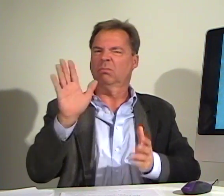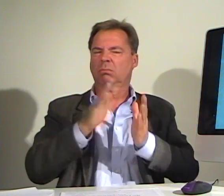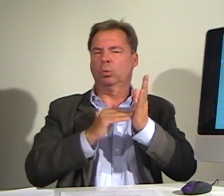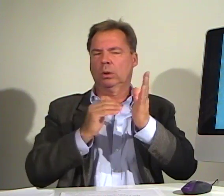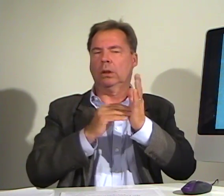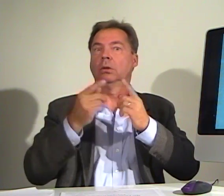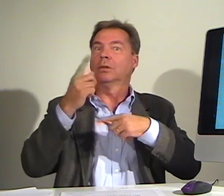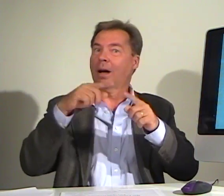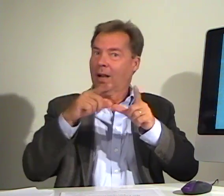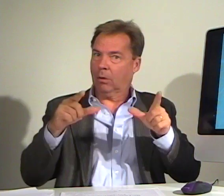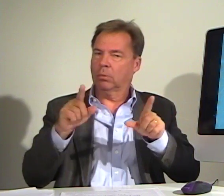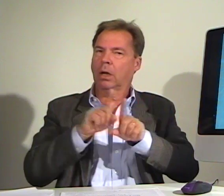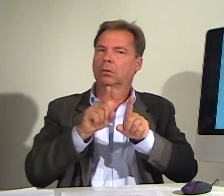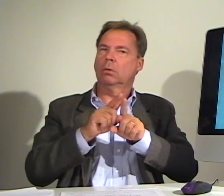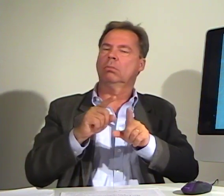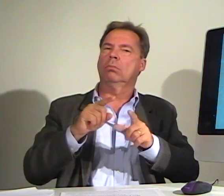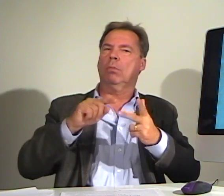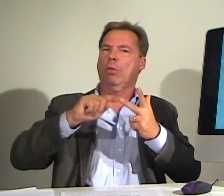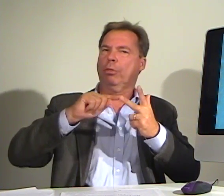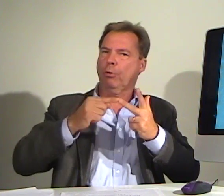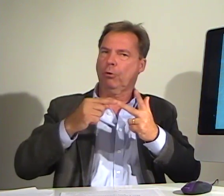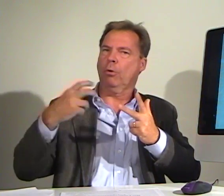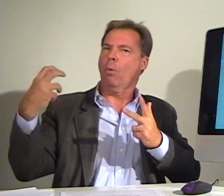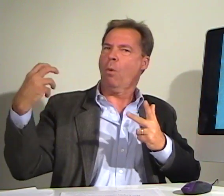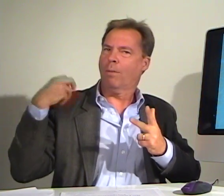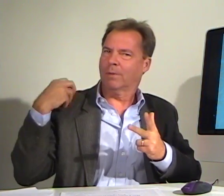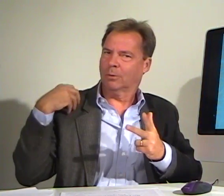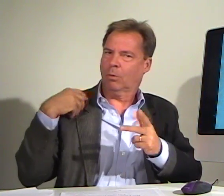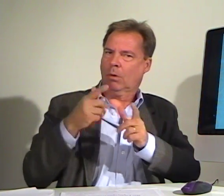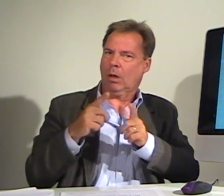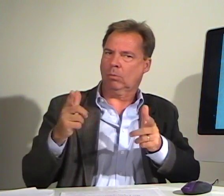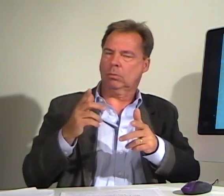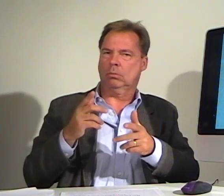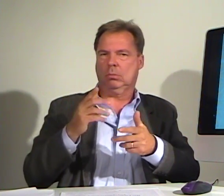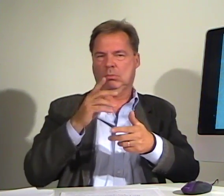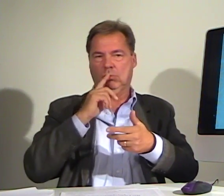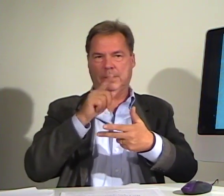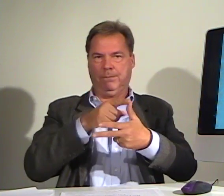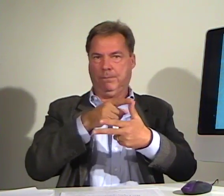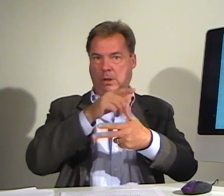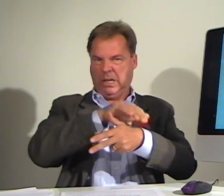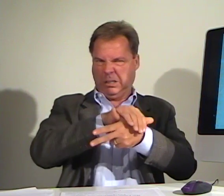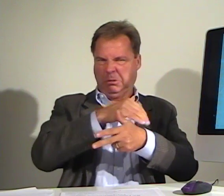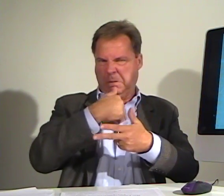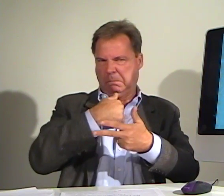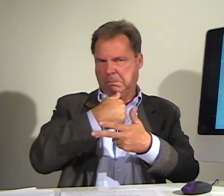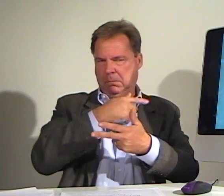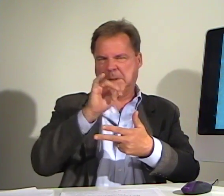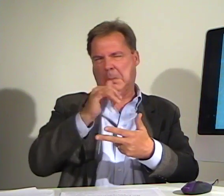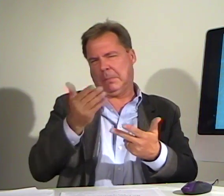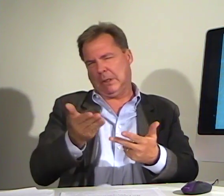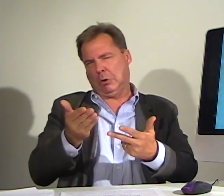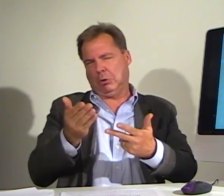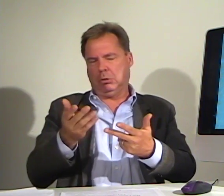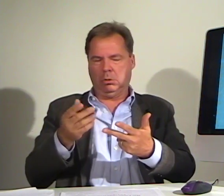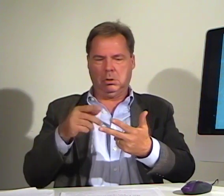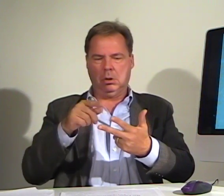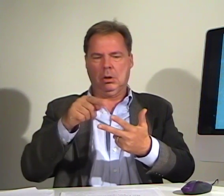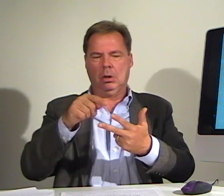a law that New Zealand Sign Language is the third official language. They